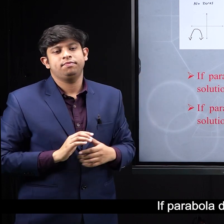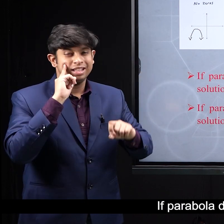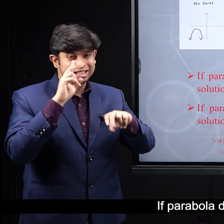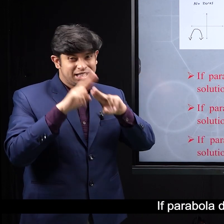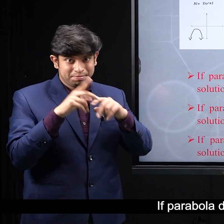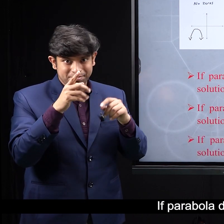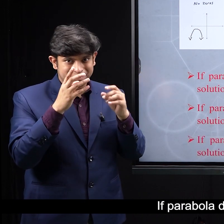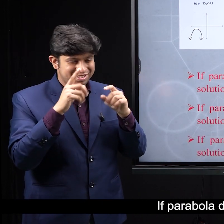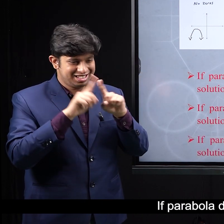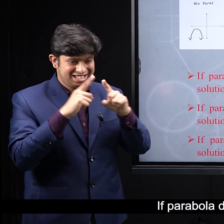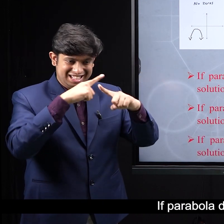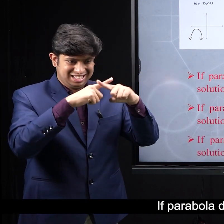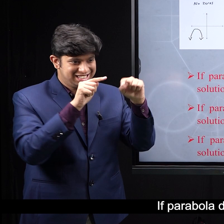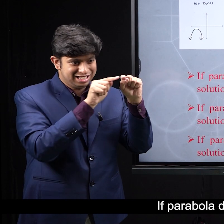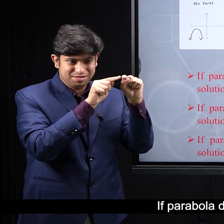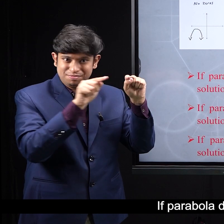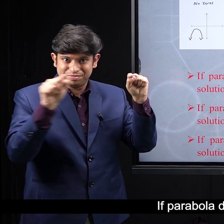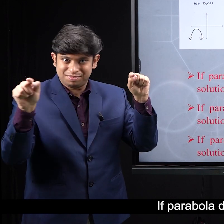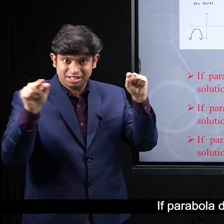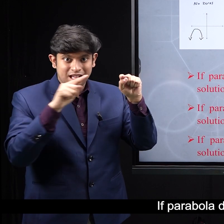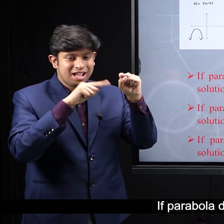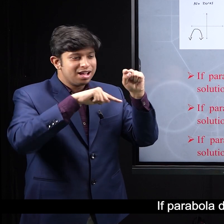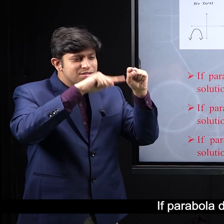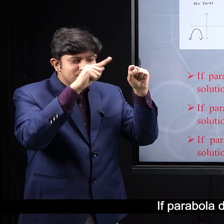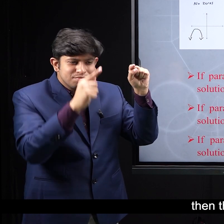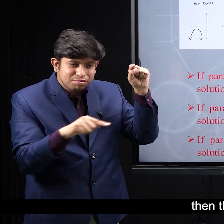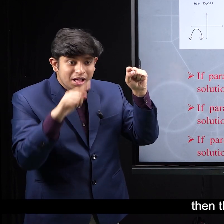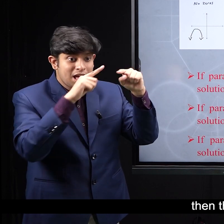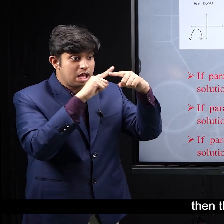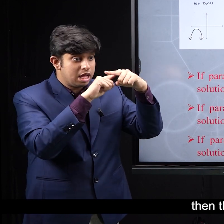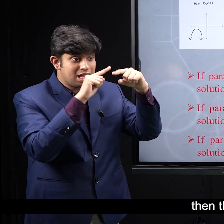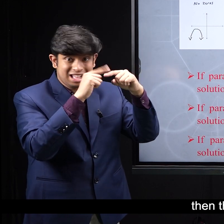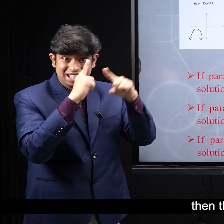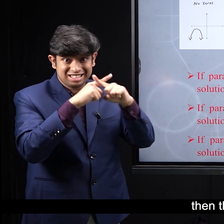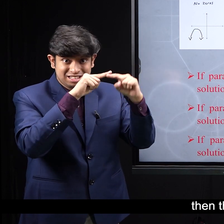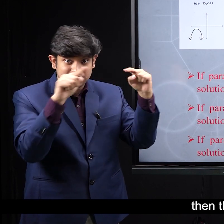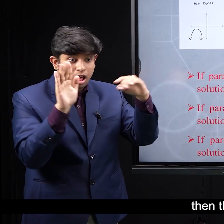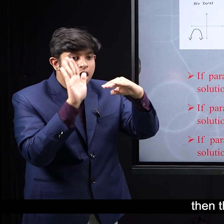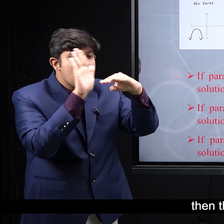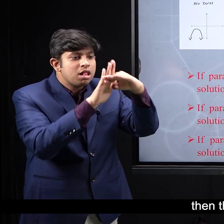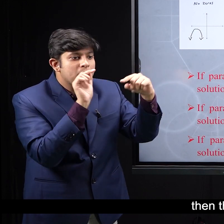If parabola does not intersect with x axis, then there exists no solution.